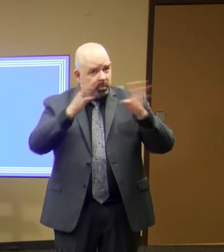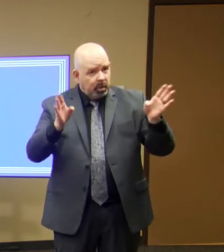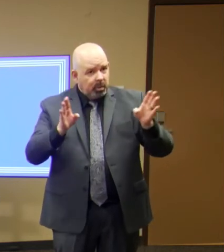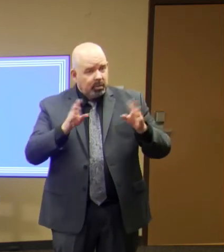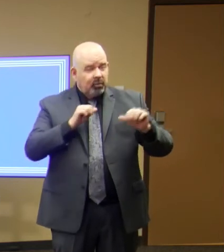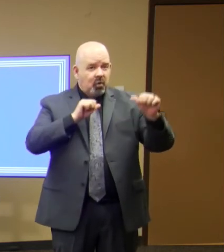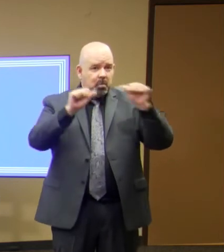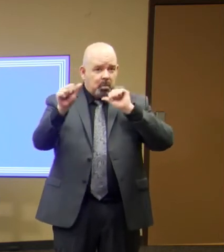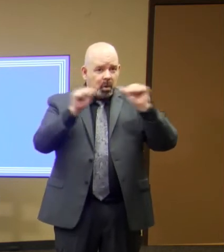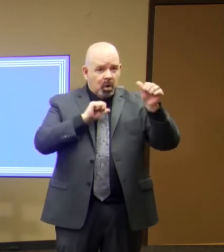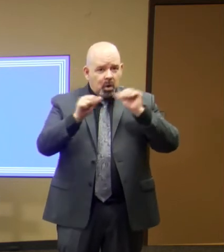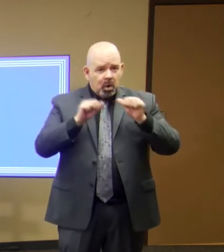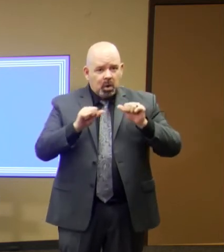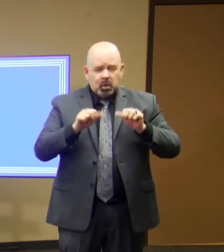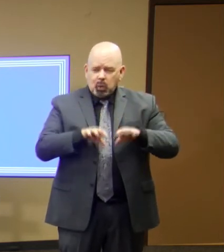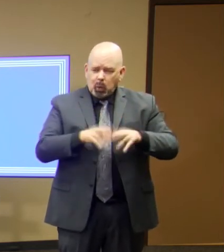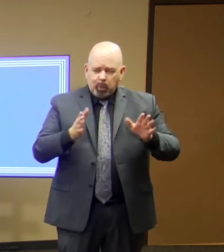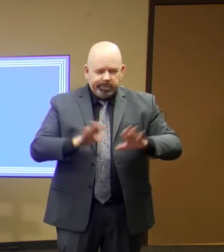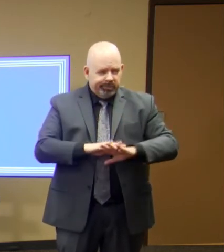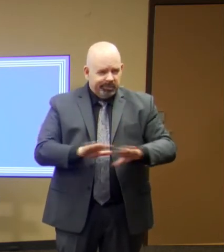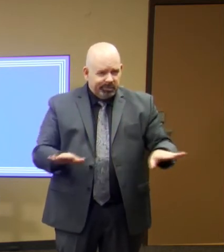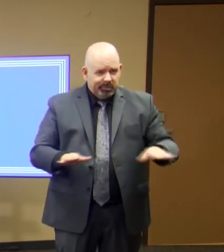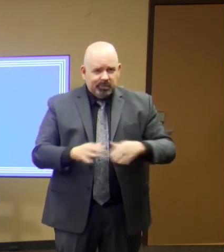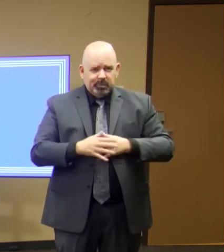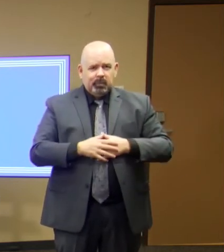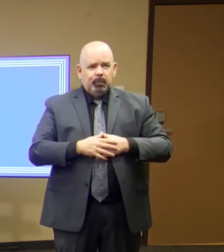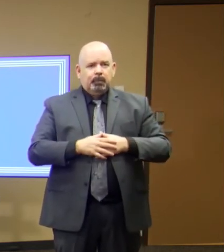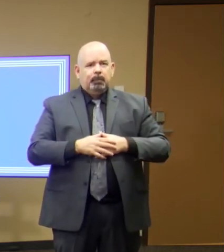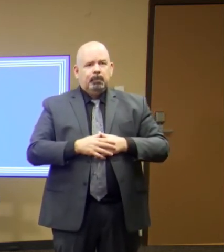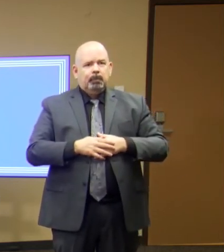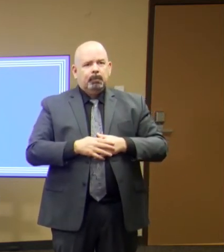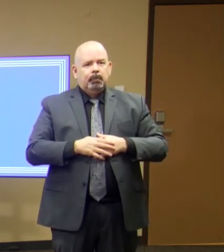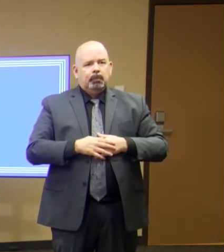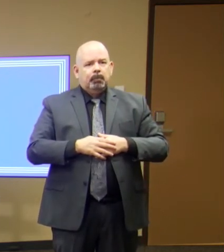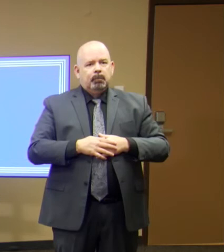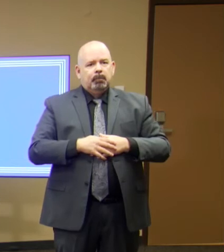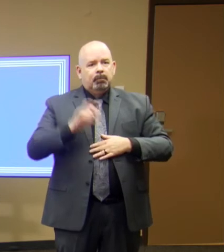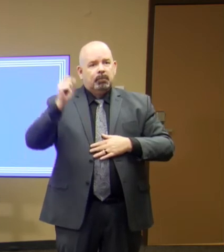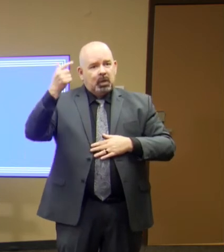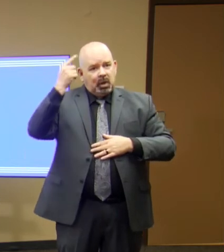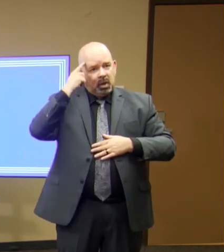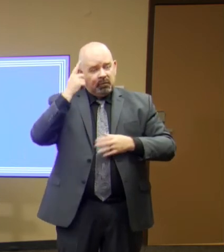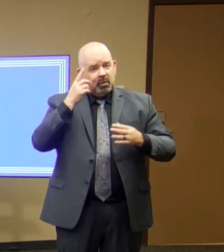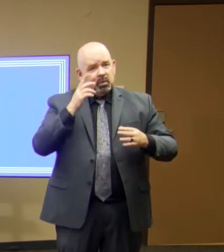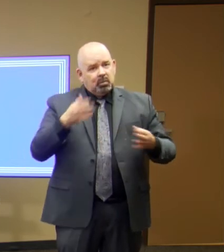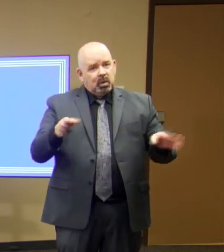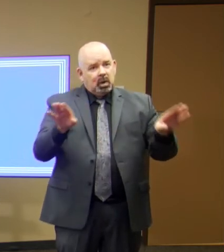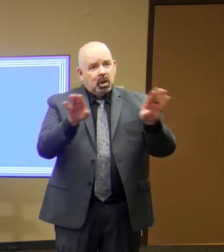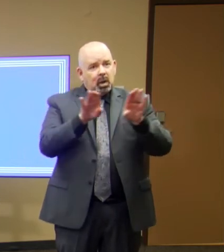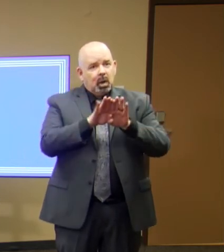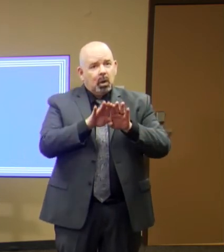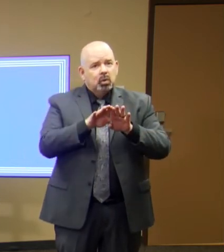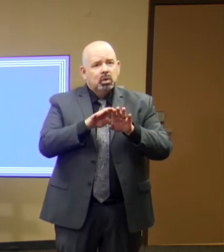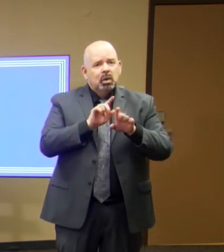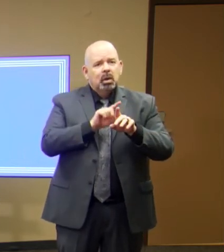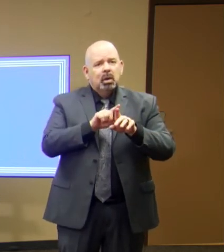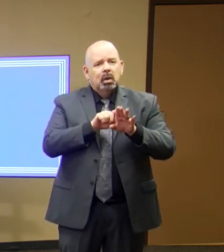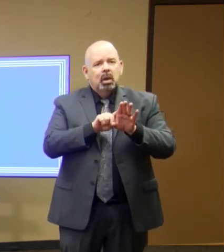they're requesting that the governor close the loopholes that have allowed bars to open by partnering with food trucks and